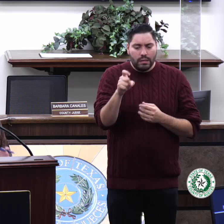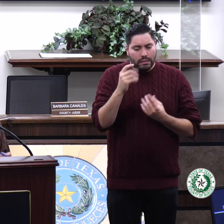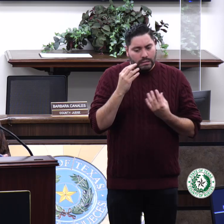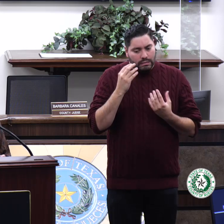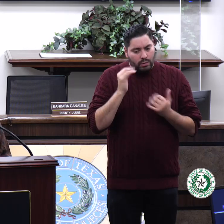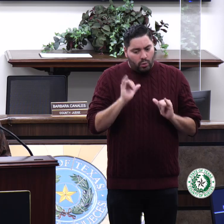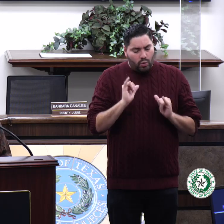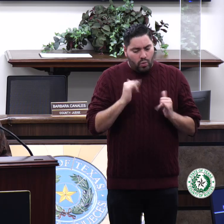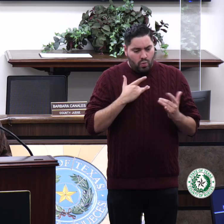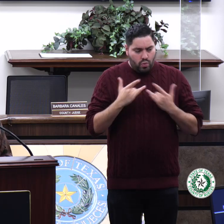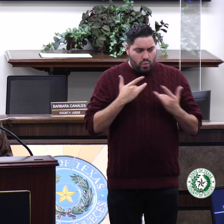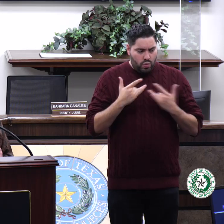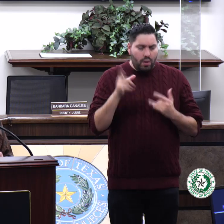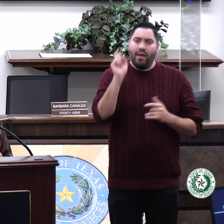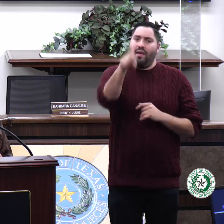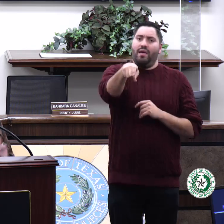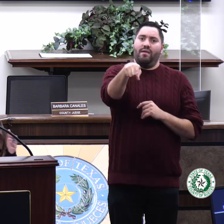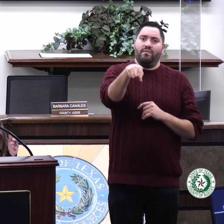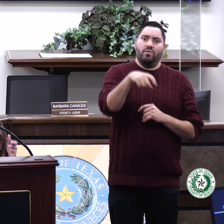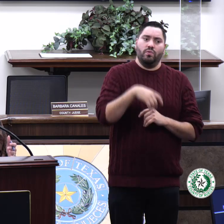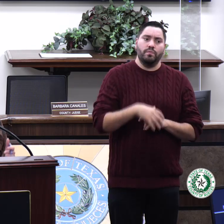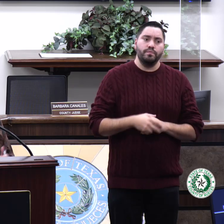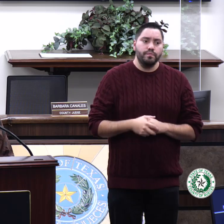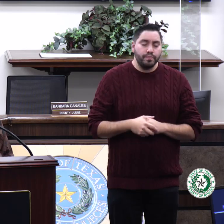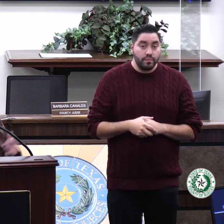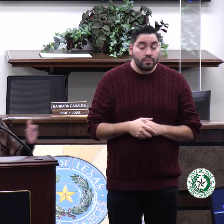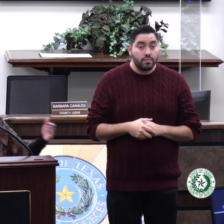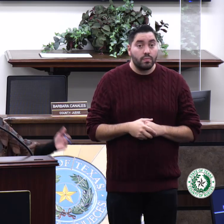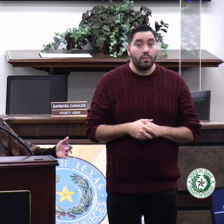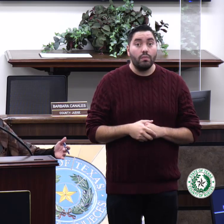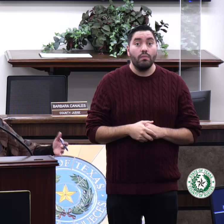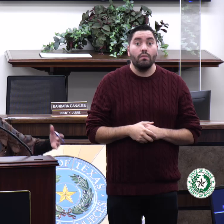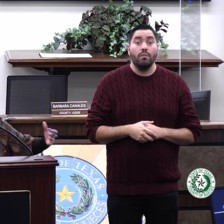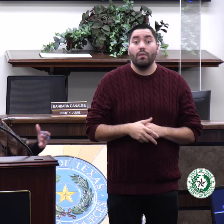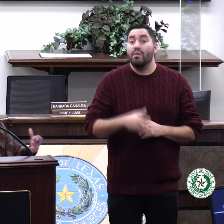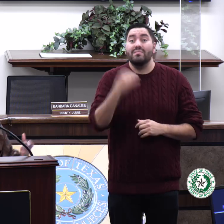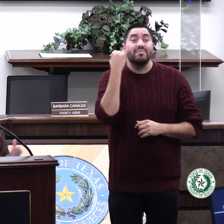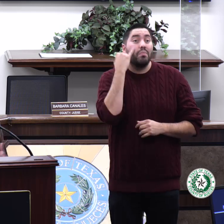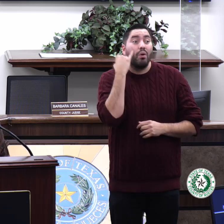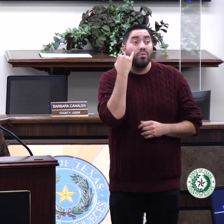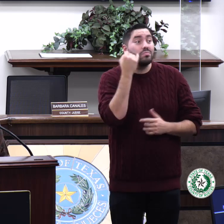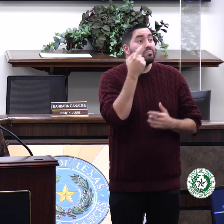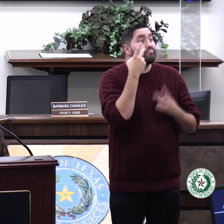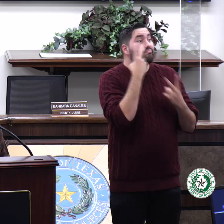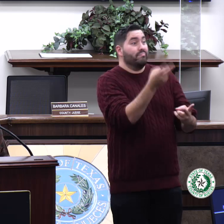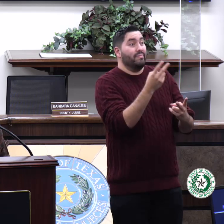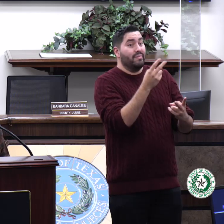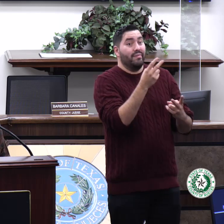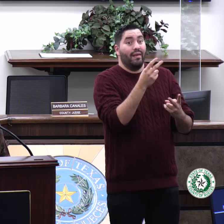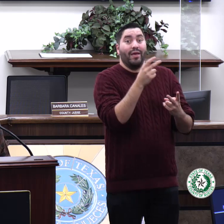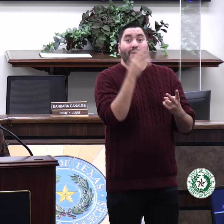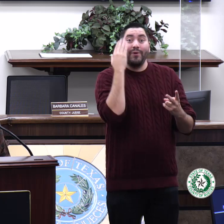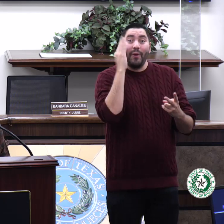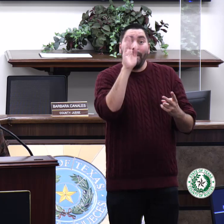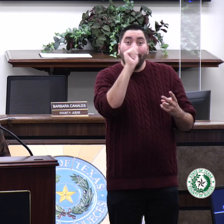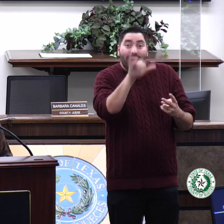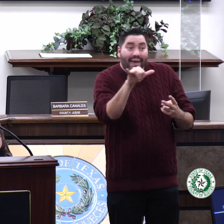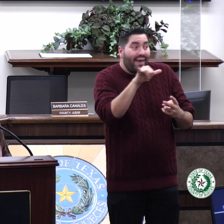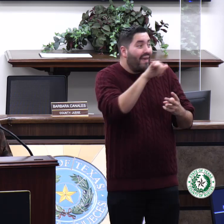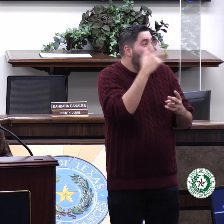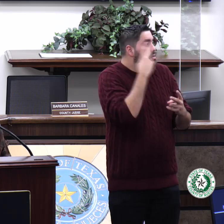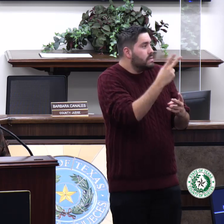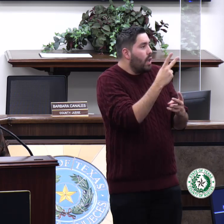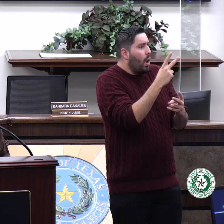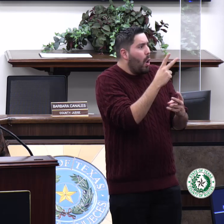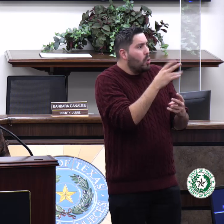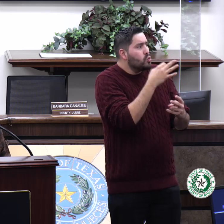No different than when we're watching a system in the Bay of Campeche, knowing that it's going to come to the Gulf of Mexico. It's the